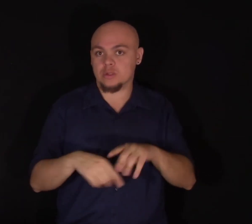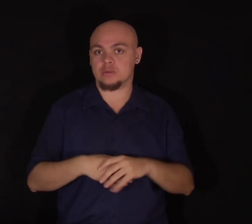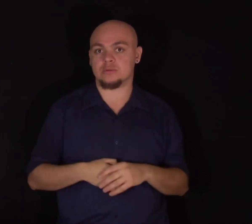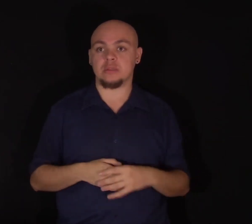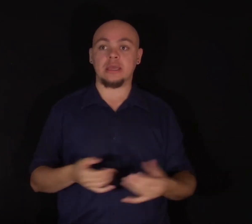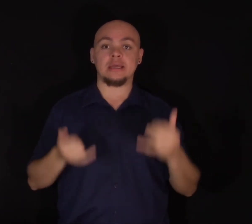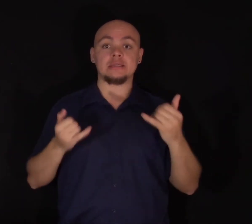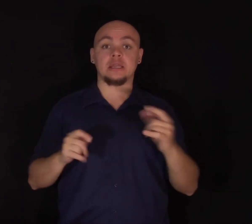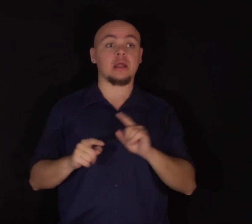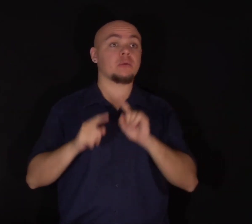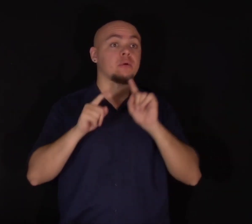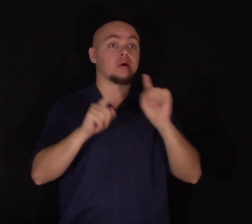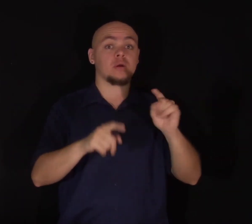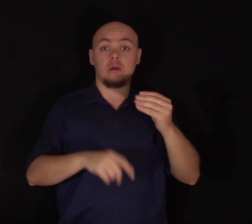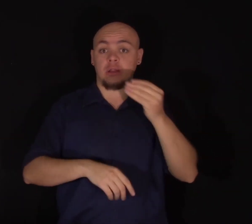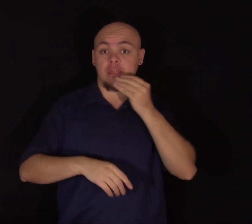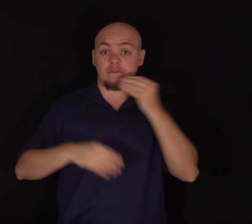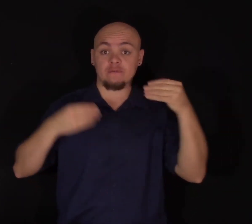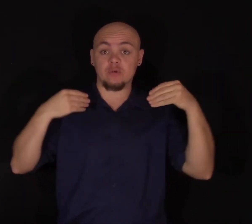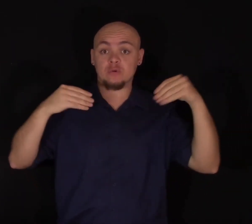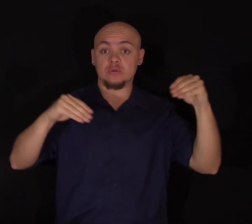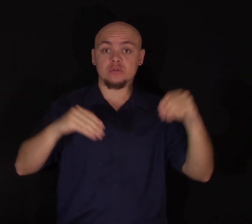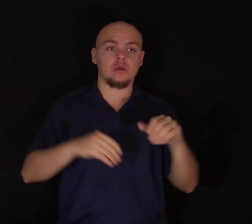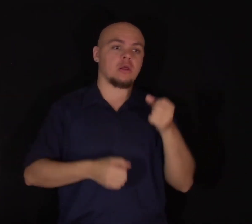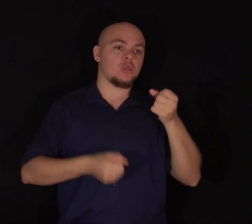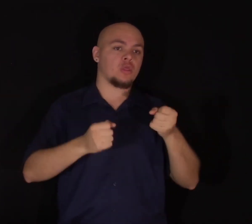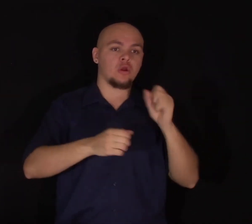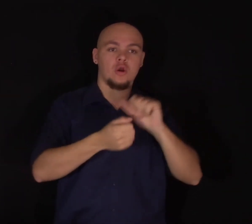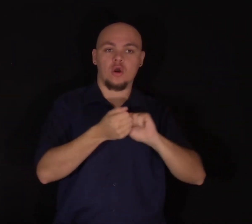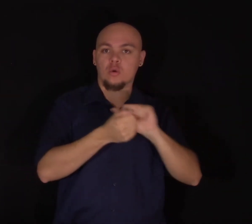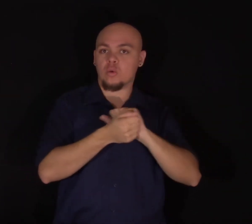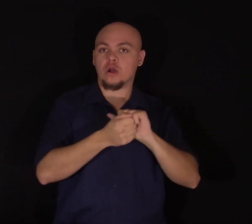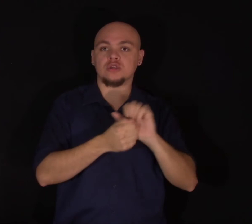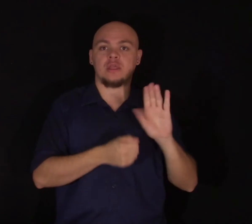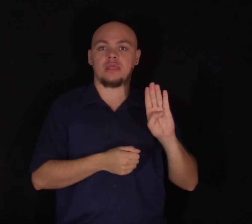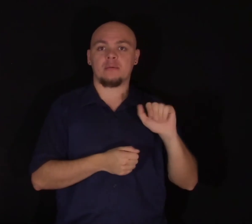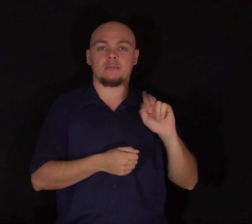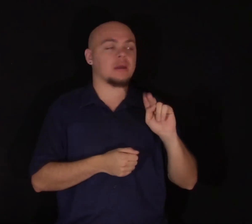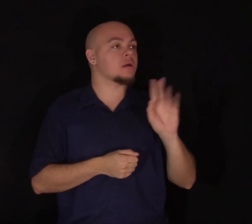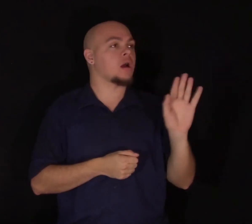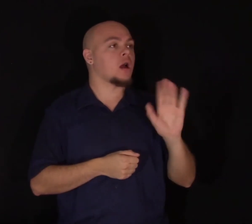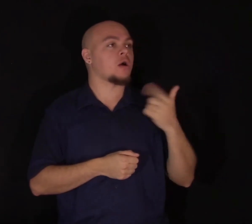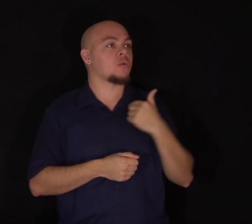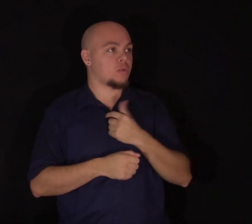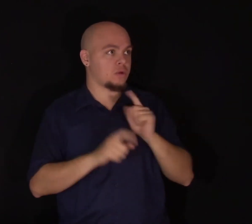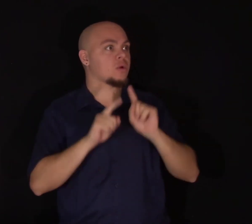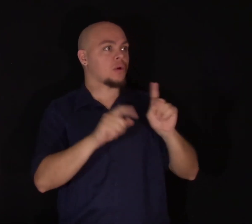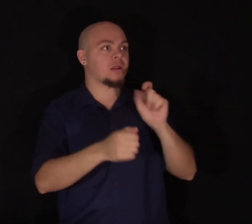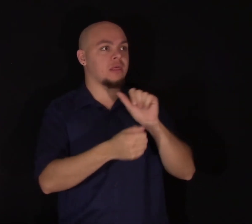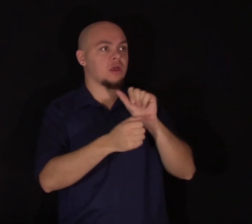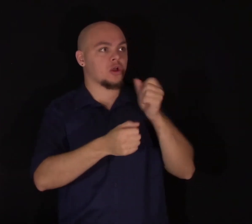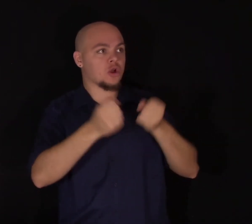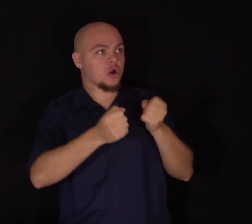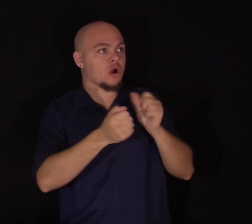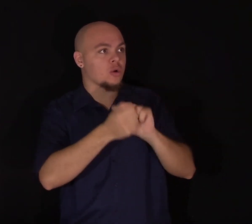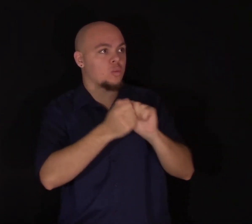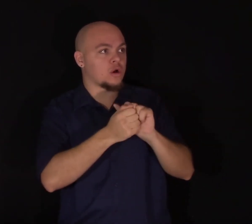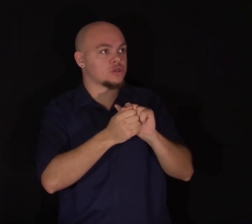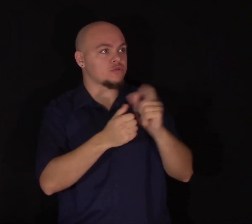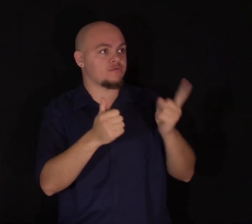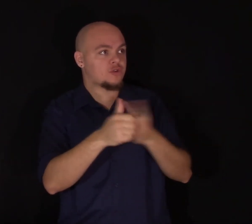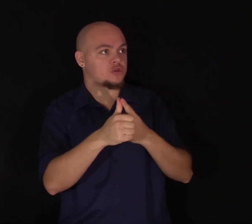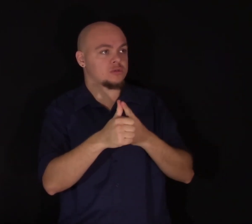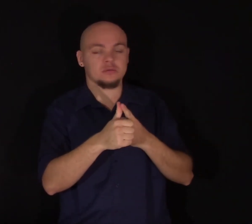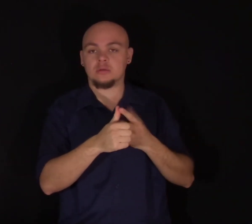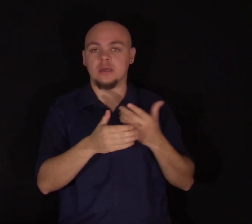today we're gonna go to the grocery store, the car wash, and the bank. And she'll say, we're gonna go to the car wash first. Which, you guys, it doesn't